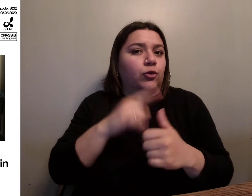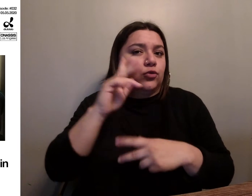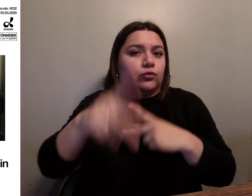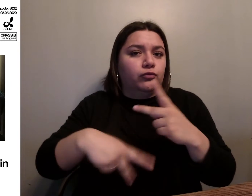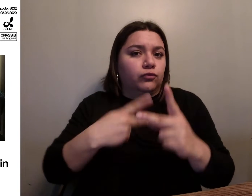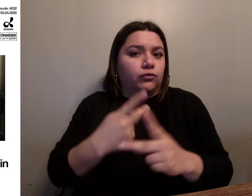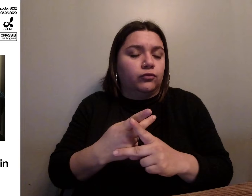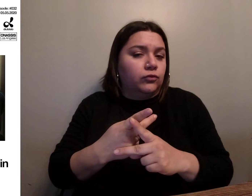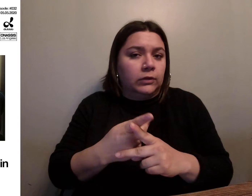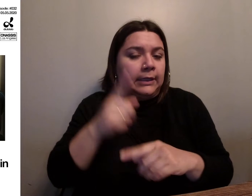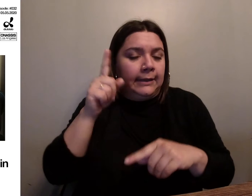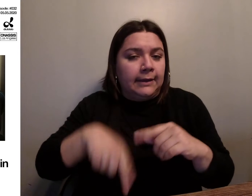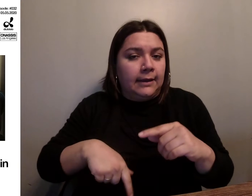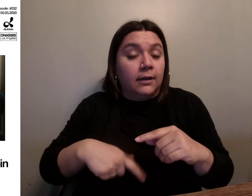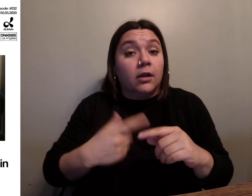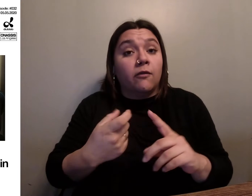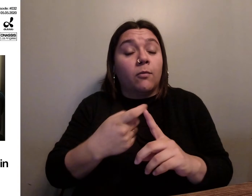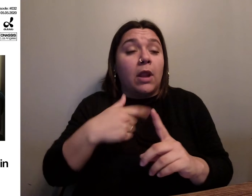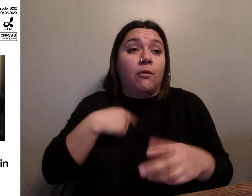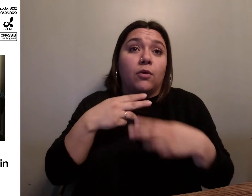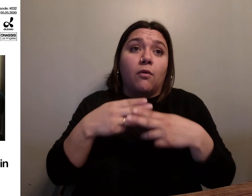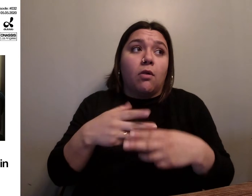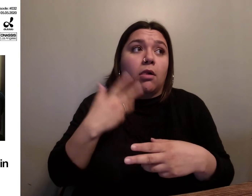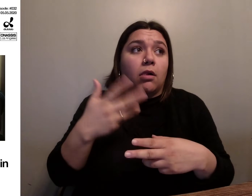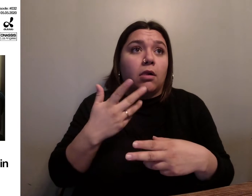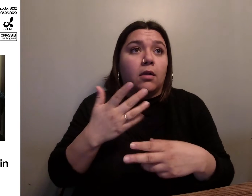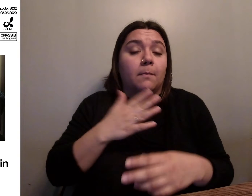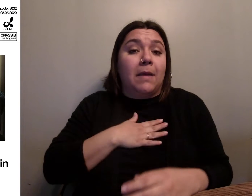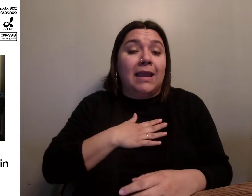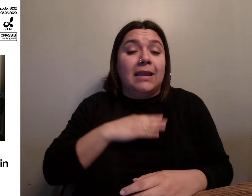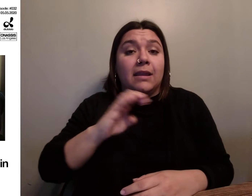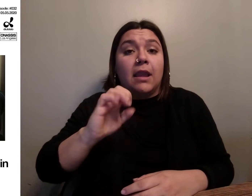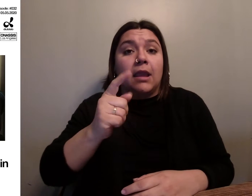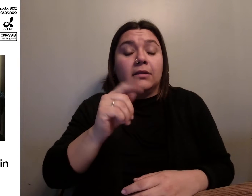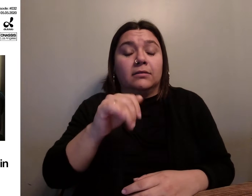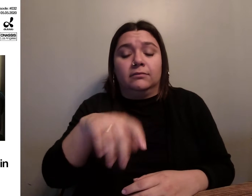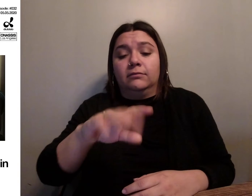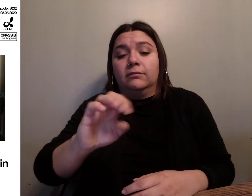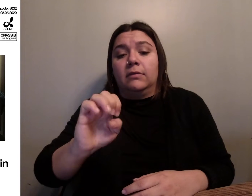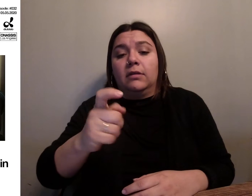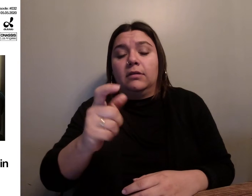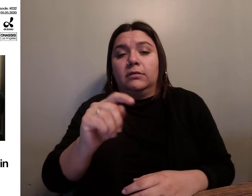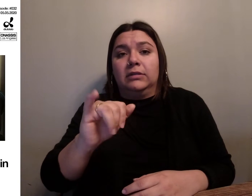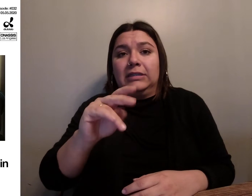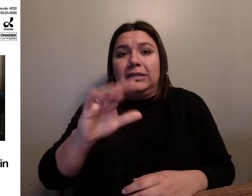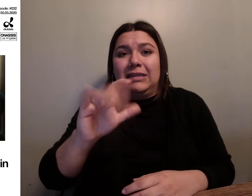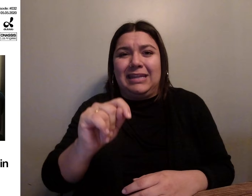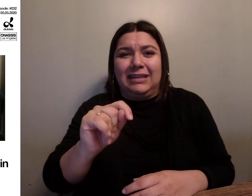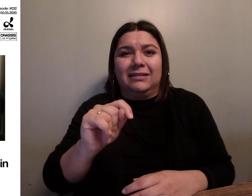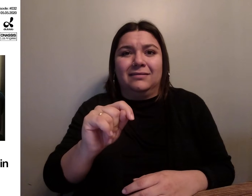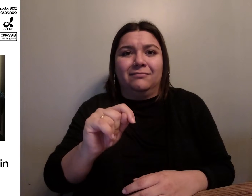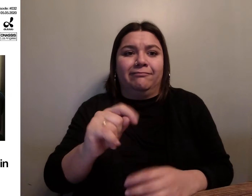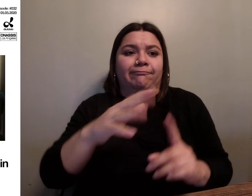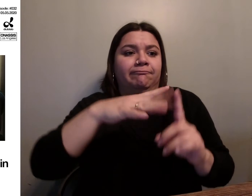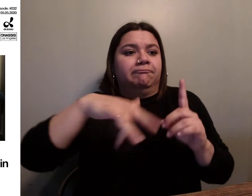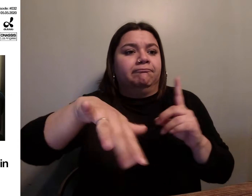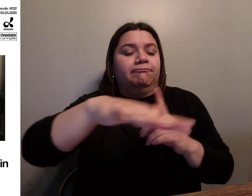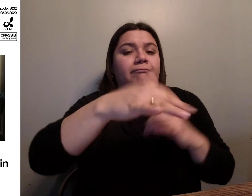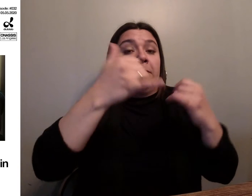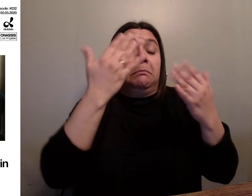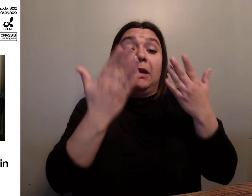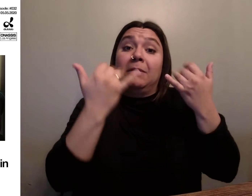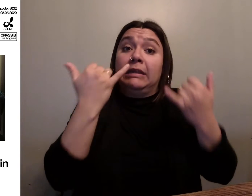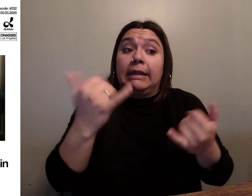extinct habitats, or habitats that are so radically transformed by human endeavor that the sounds can no longer